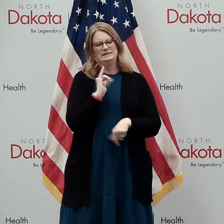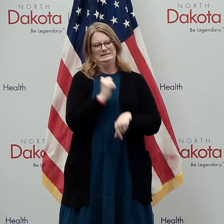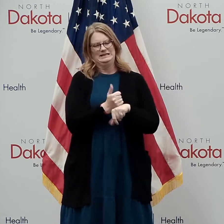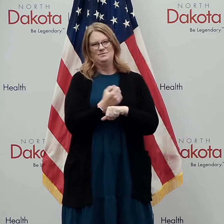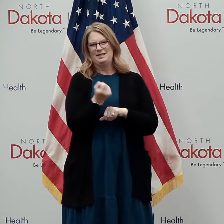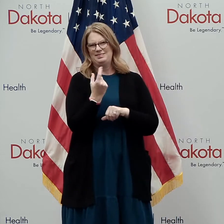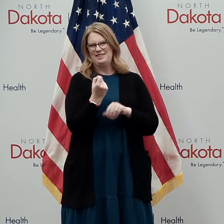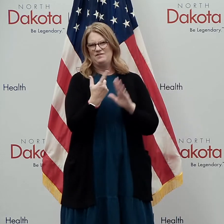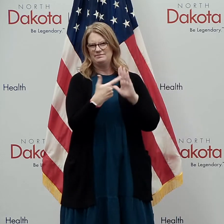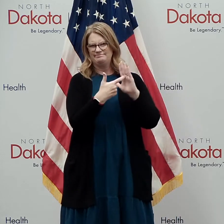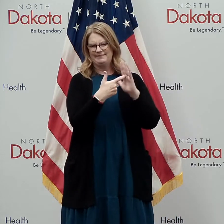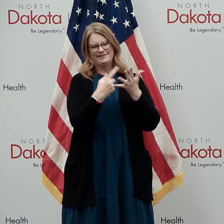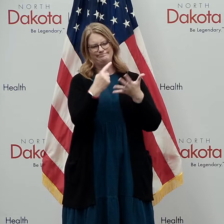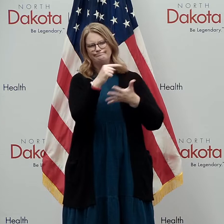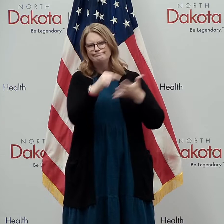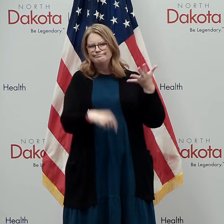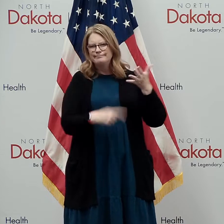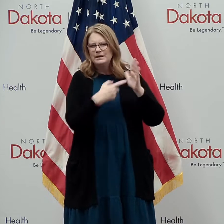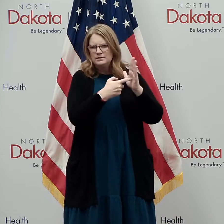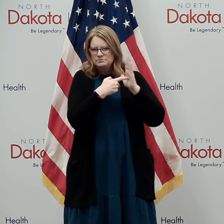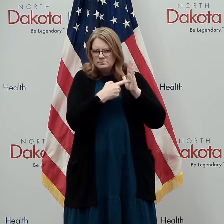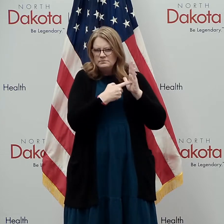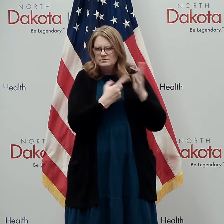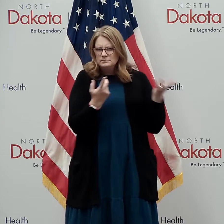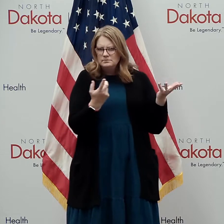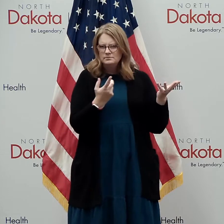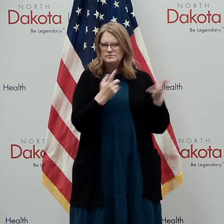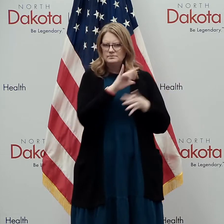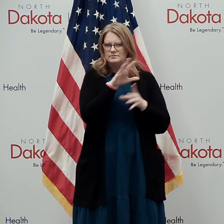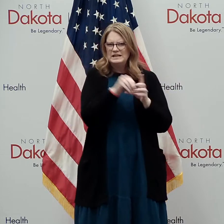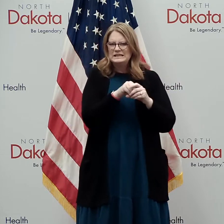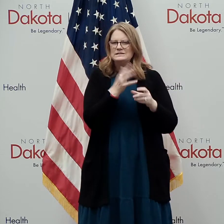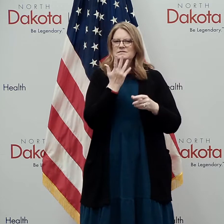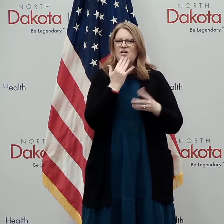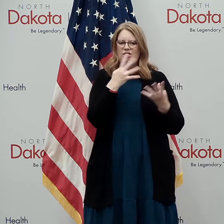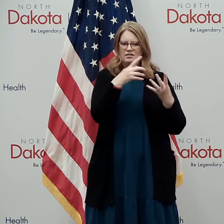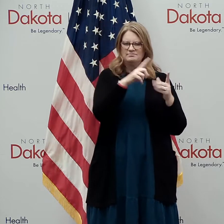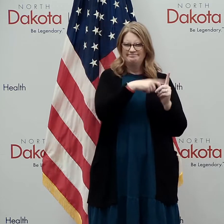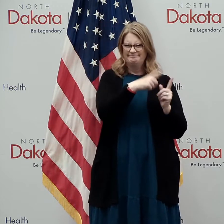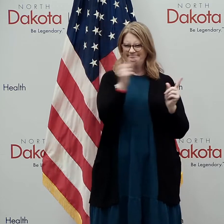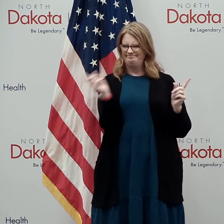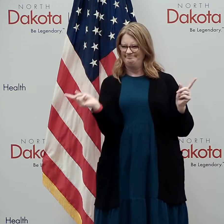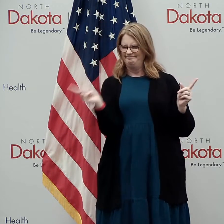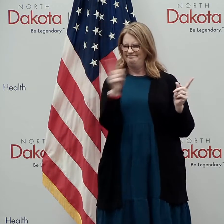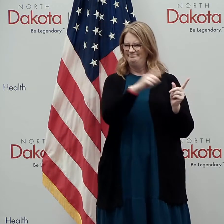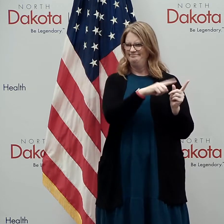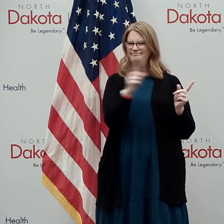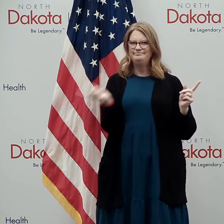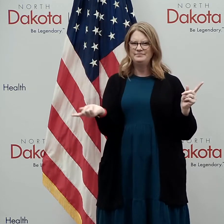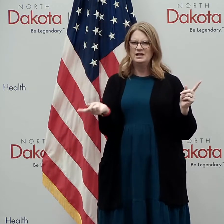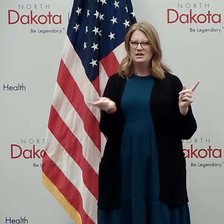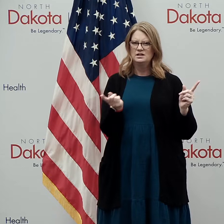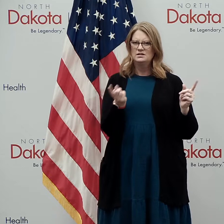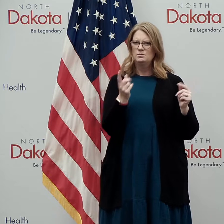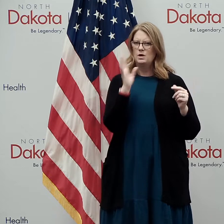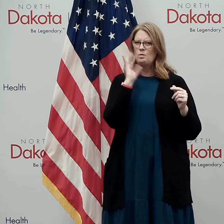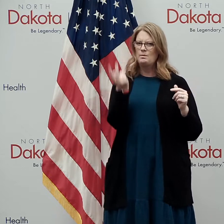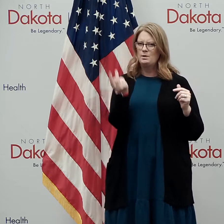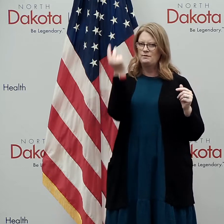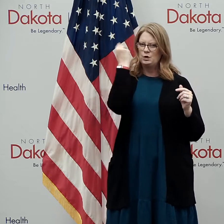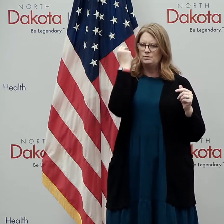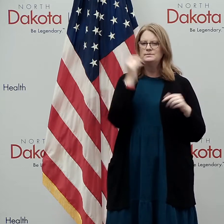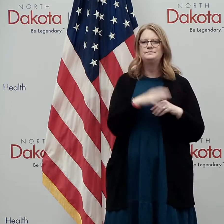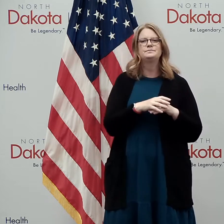that were part of this color scheme for rating risk levels. We are going to be reviewing those. Some